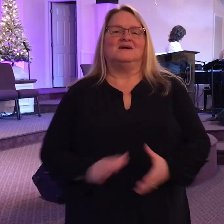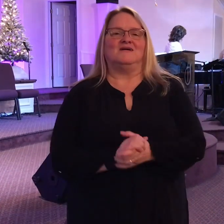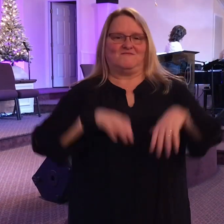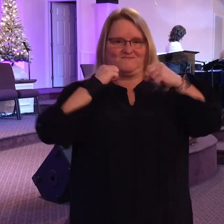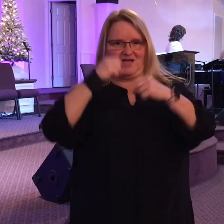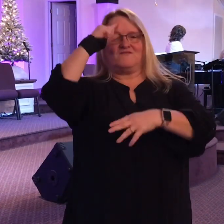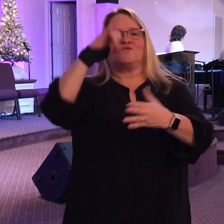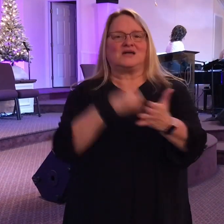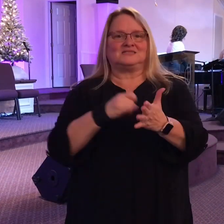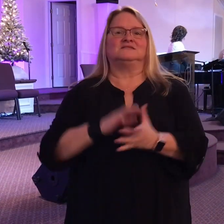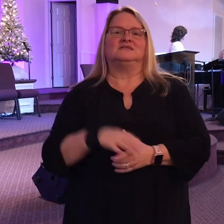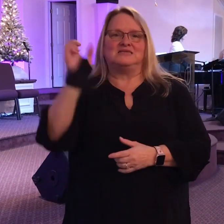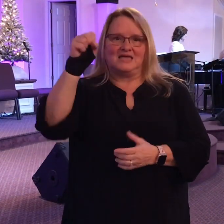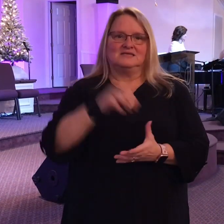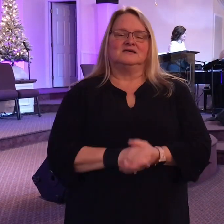Fight for it.